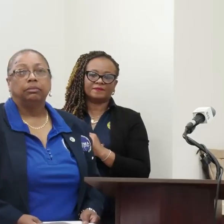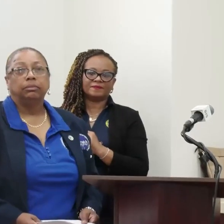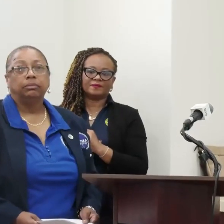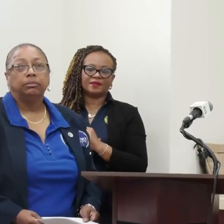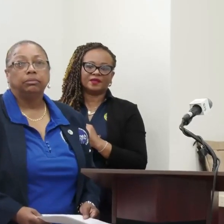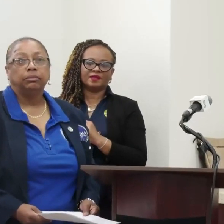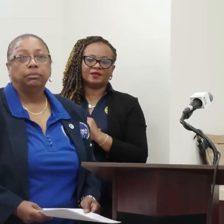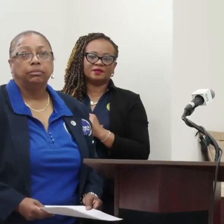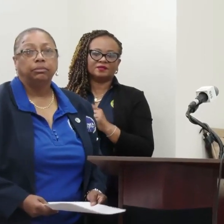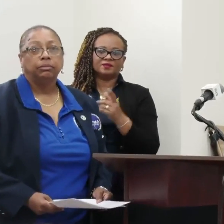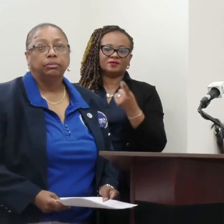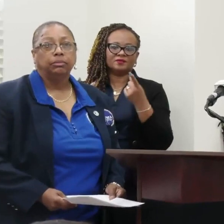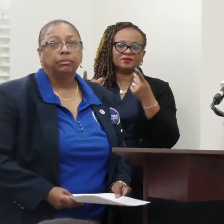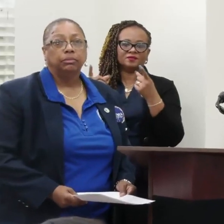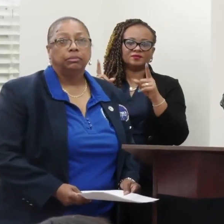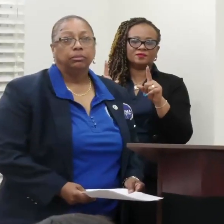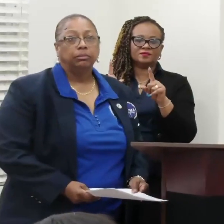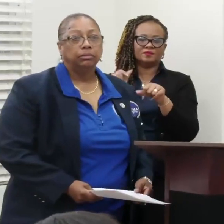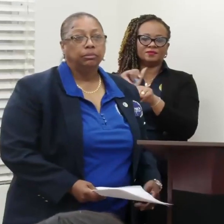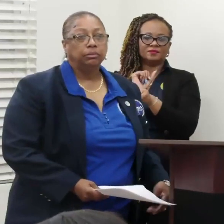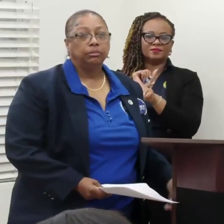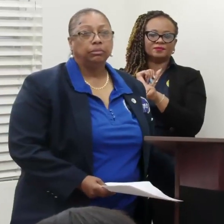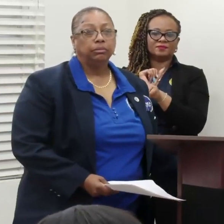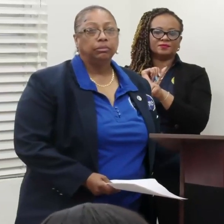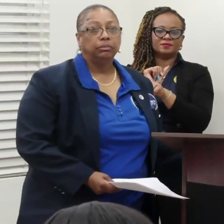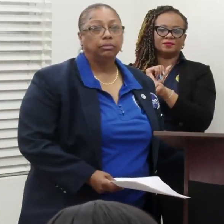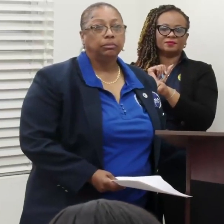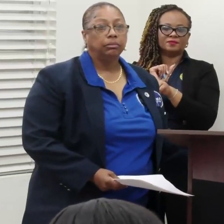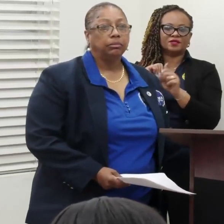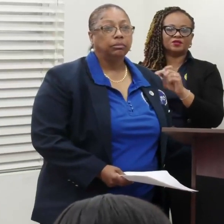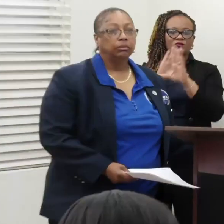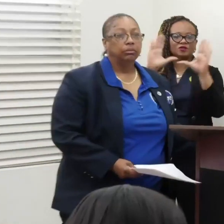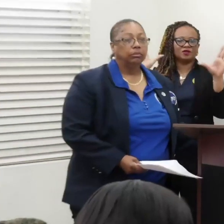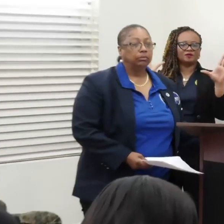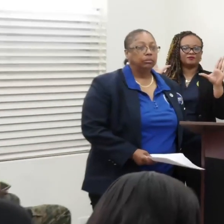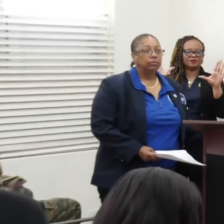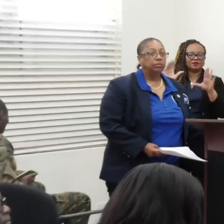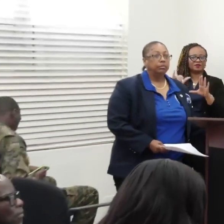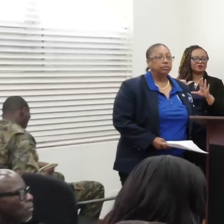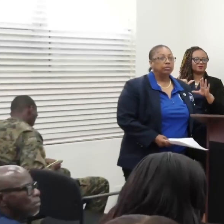employment incident that the minister spoke about. Could you clarify which one you mean?